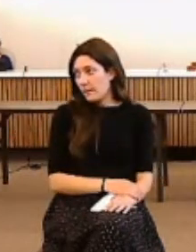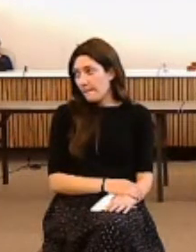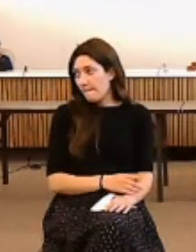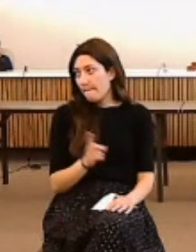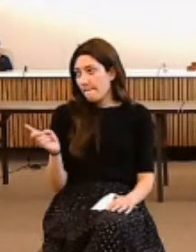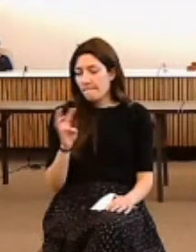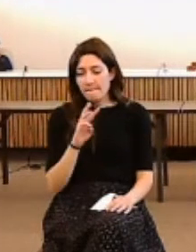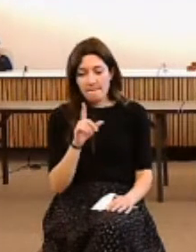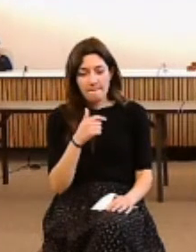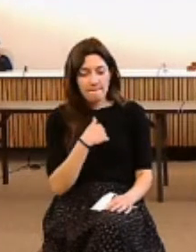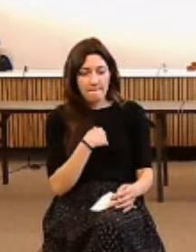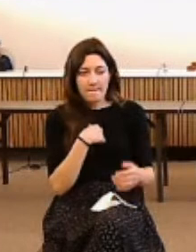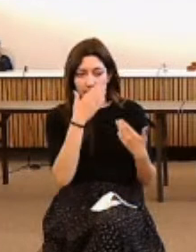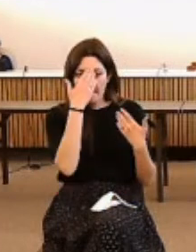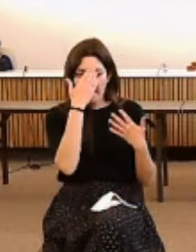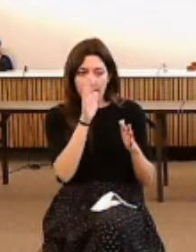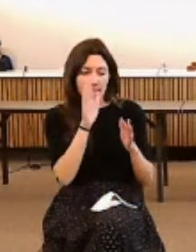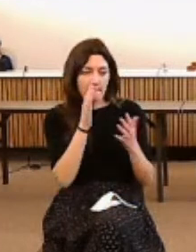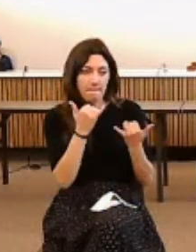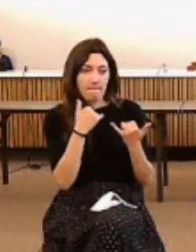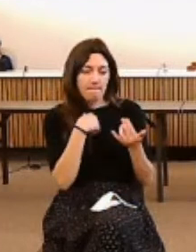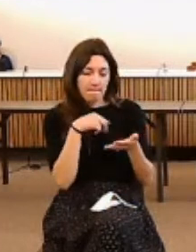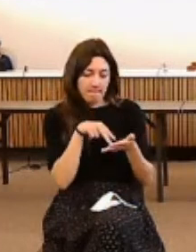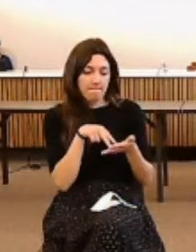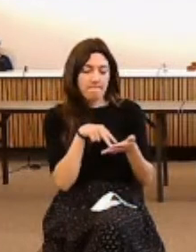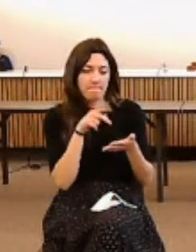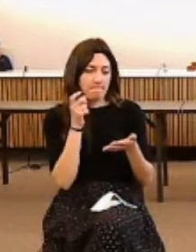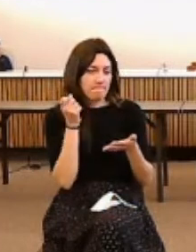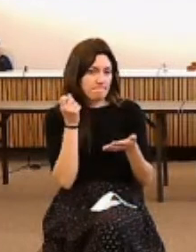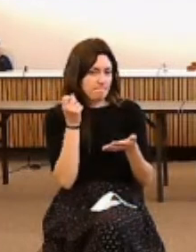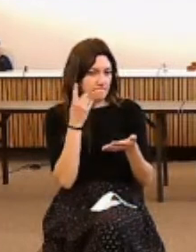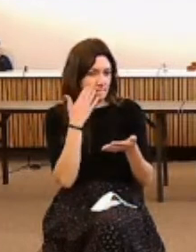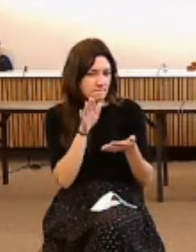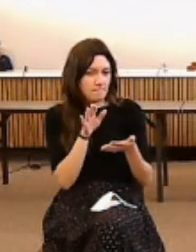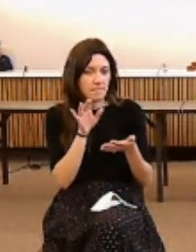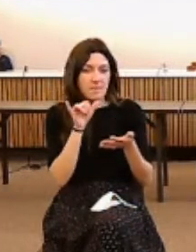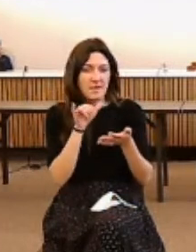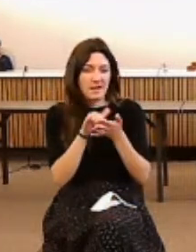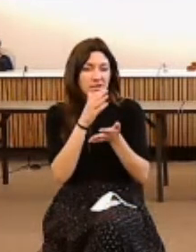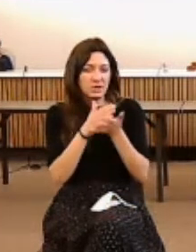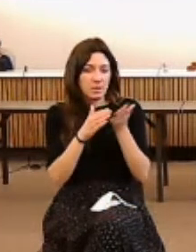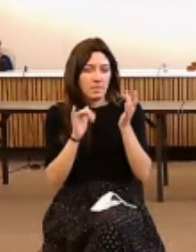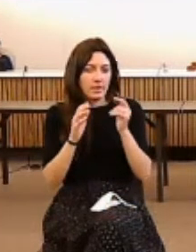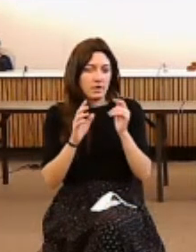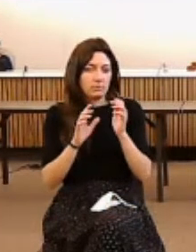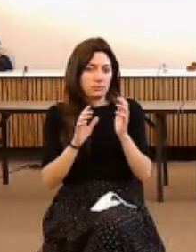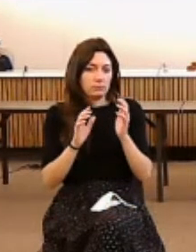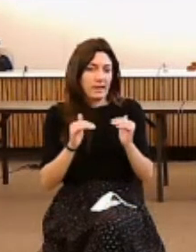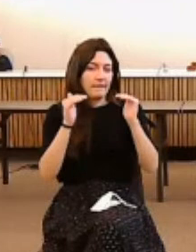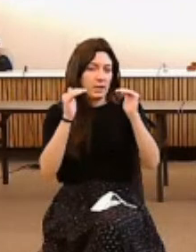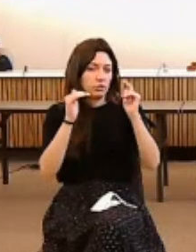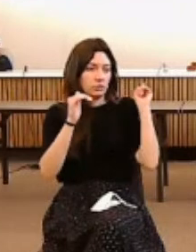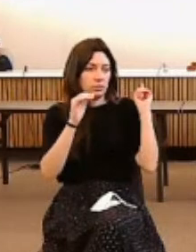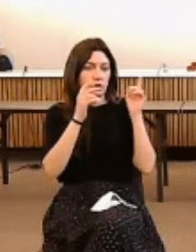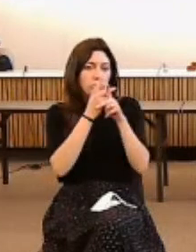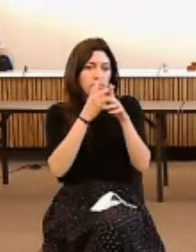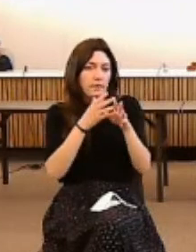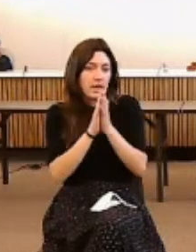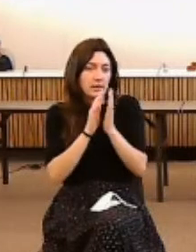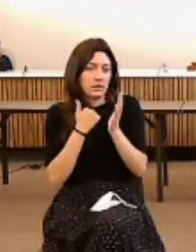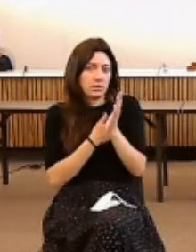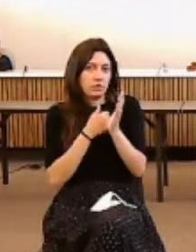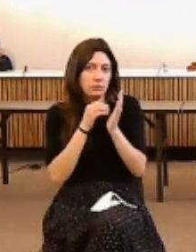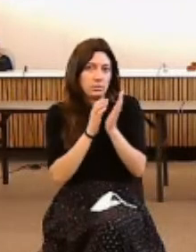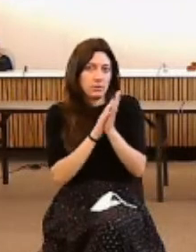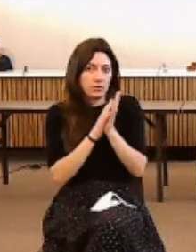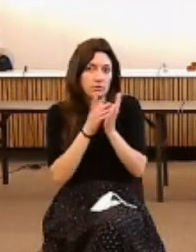Well, I can't tell you sitting here at this moment, but these are some of the elevations that Supervisor Schultz has asked us to include in the plans that Yeah, we